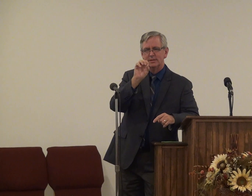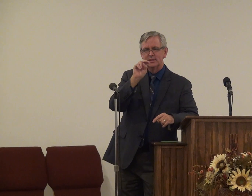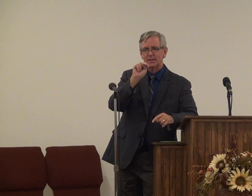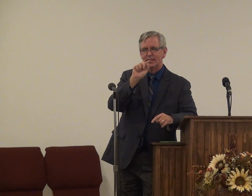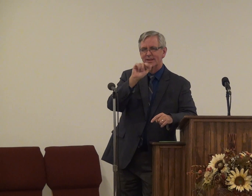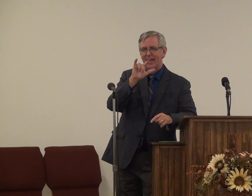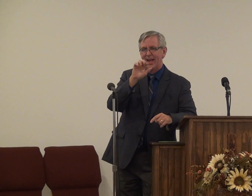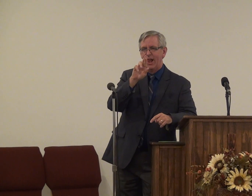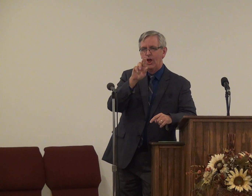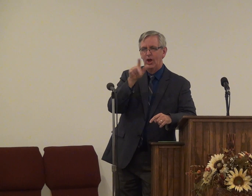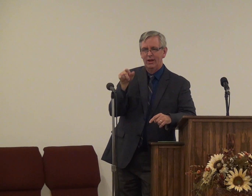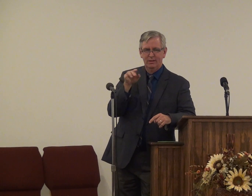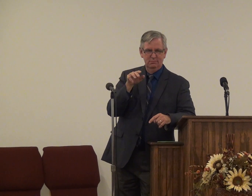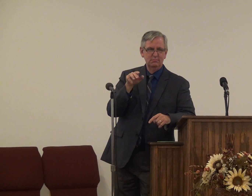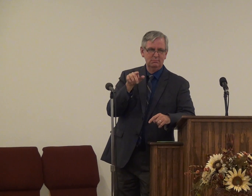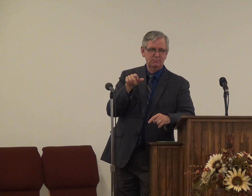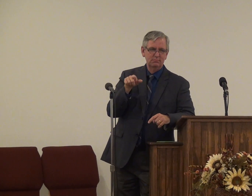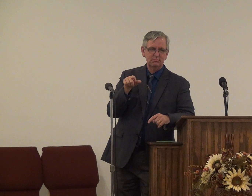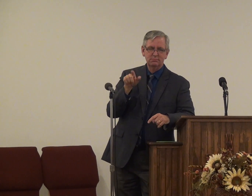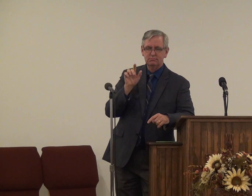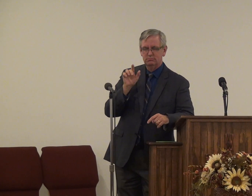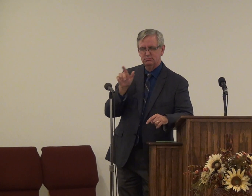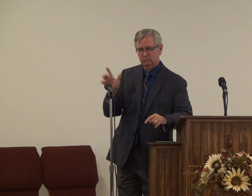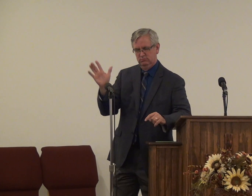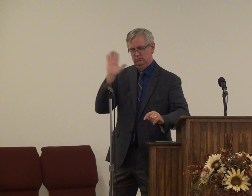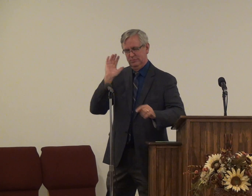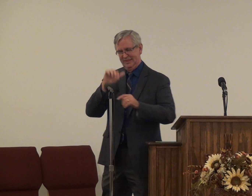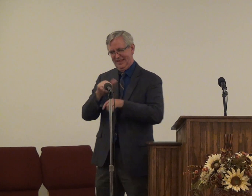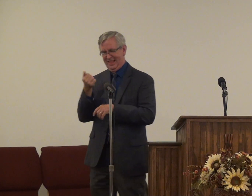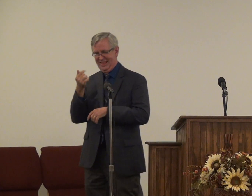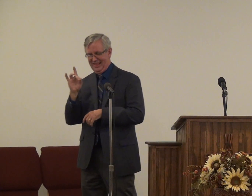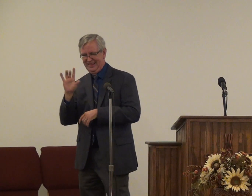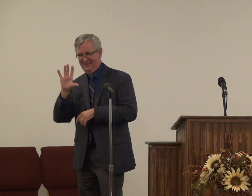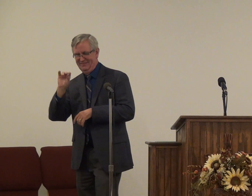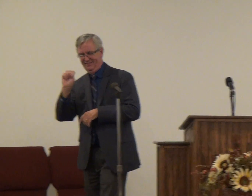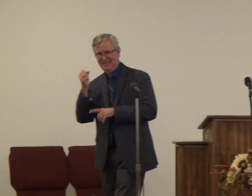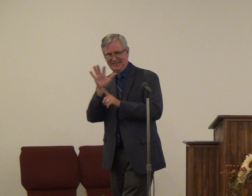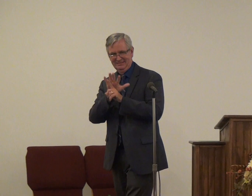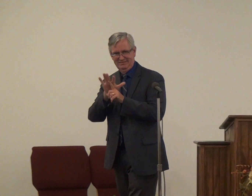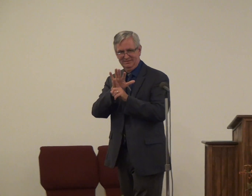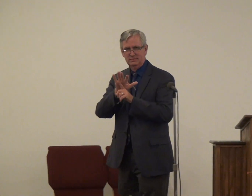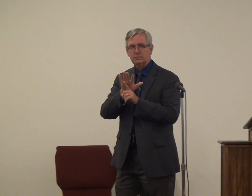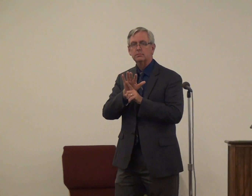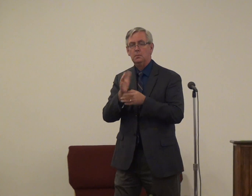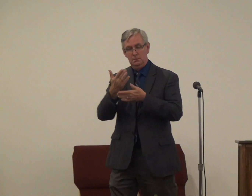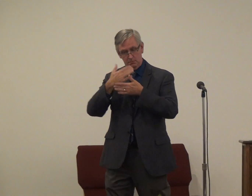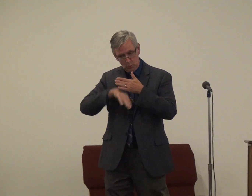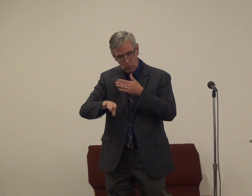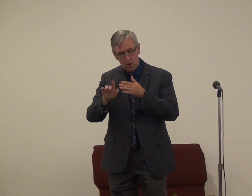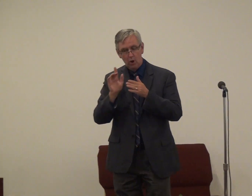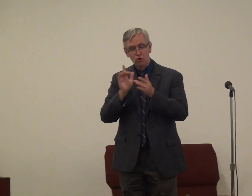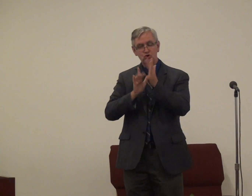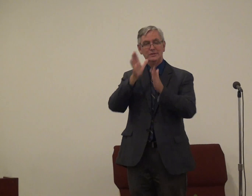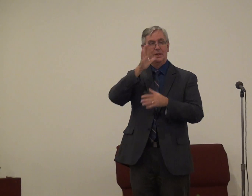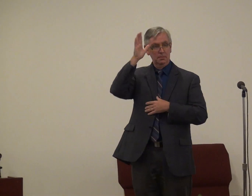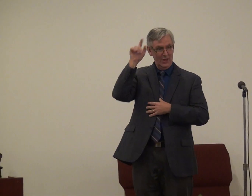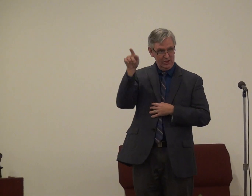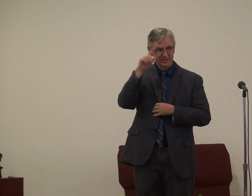was Hudson Taylor. Yeah. Hudson Taylor lived in the 1850s. He was born to